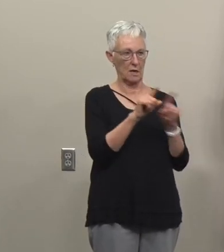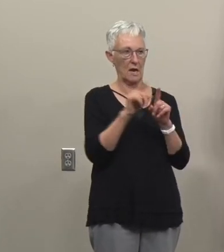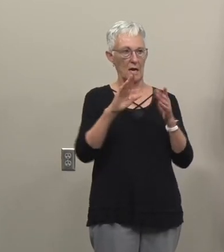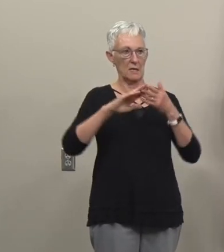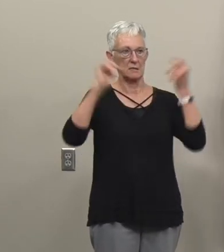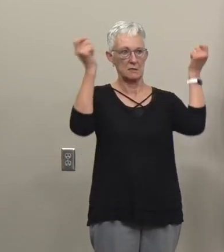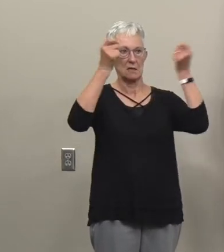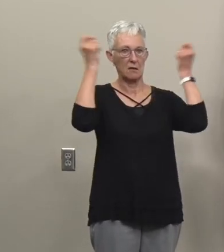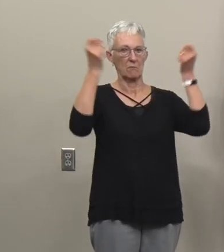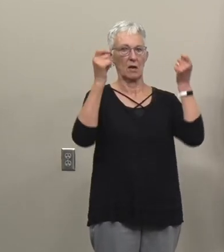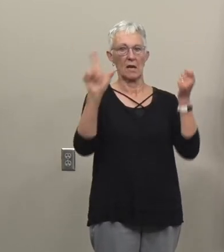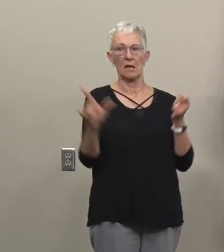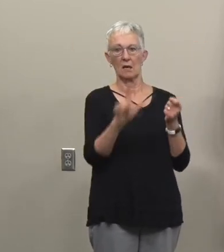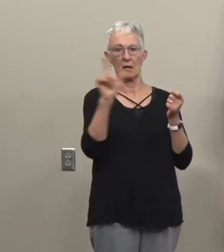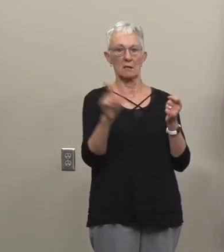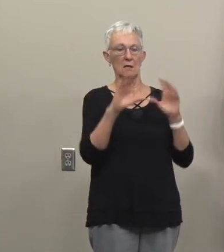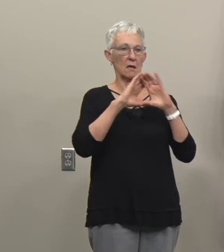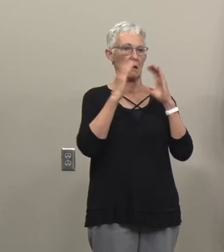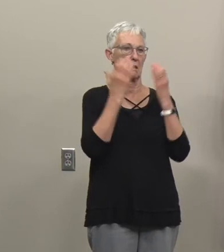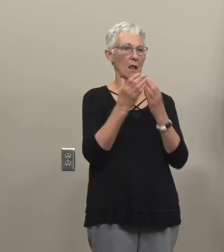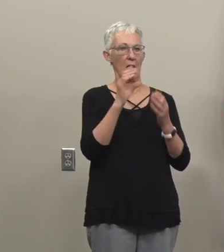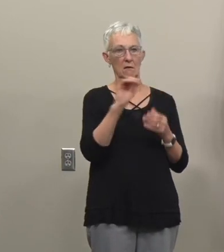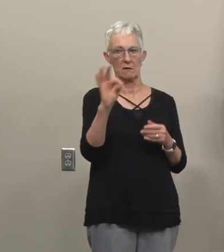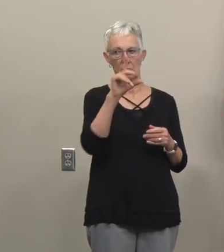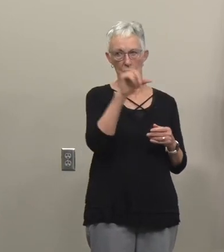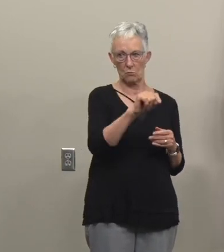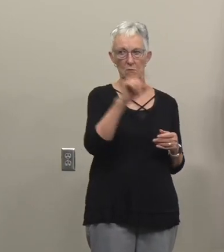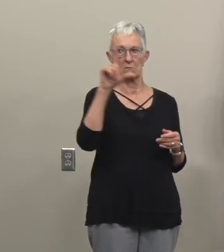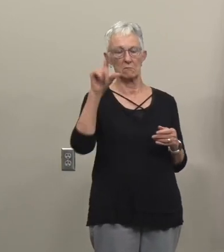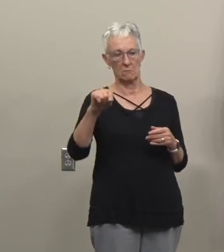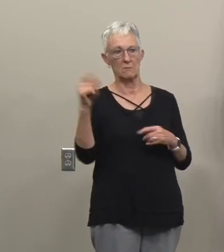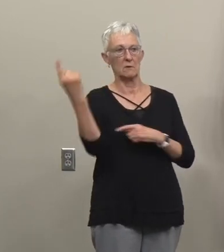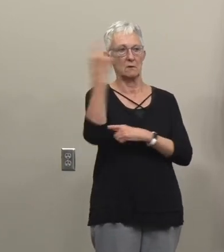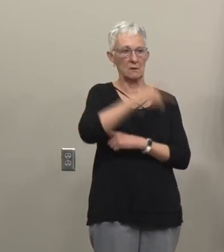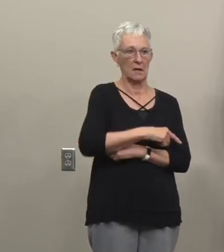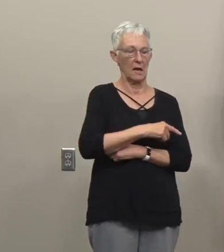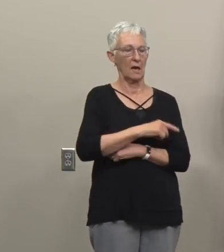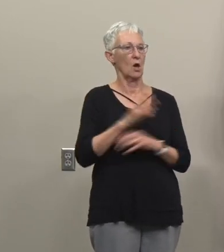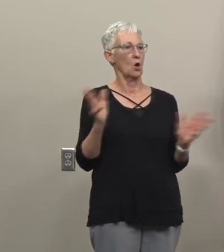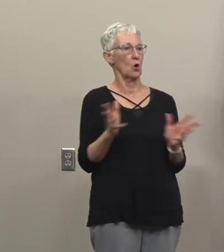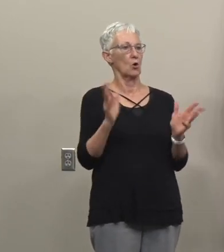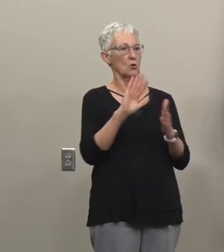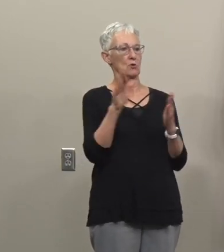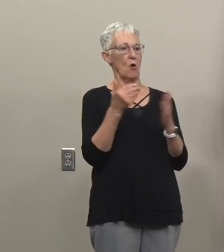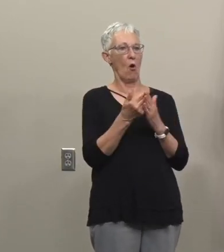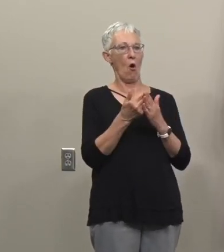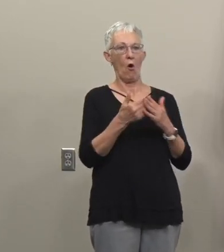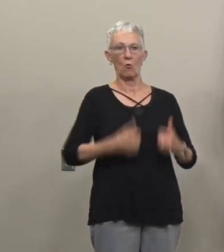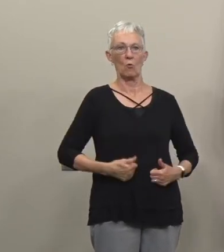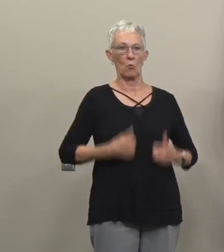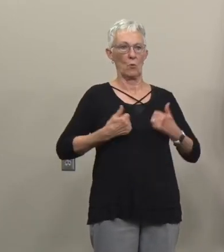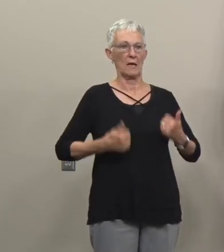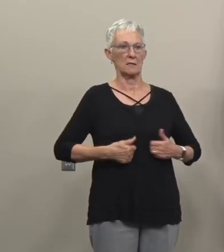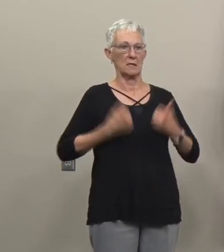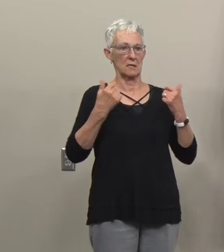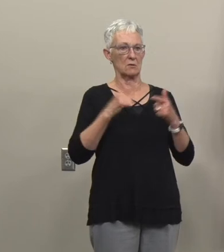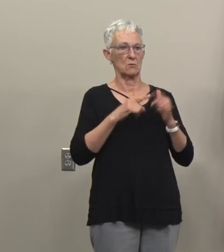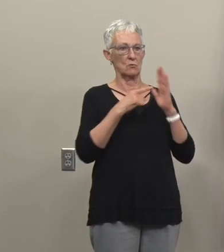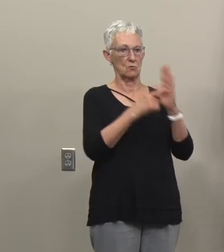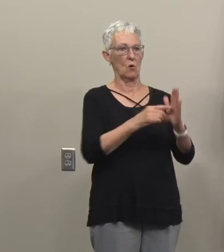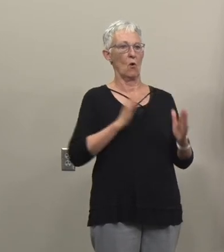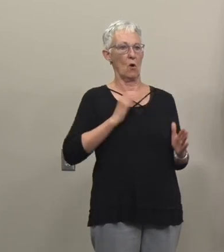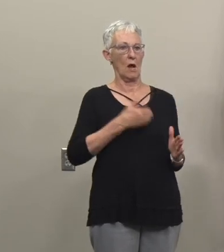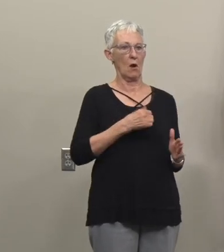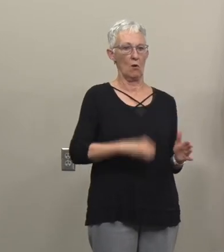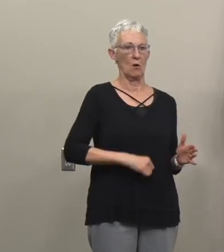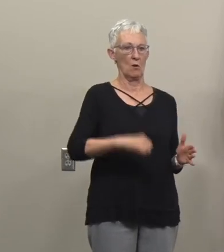Celebrate Lincoln's Class of 2020 Day, and urge all residents to participate in the citywide demonstration to show our pride in